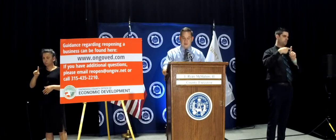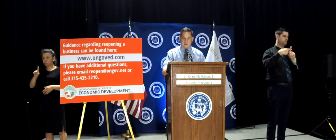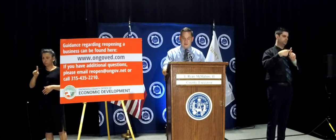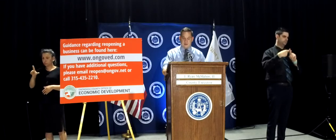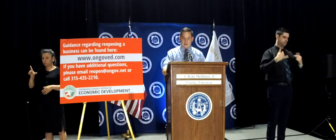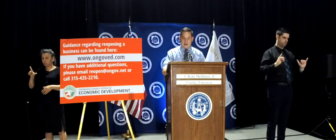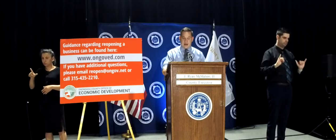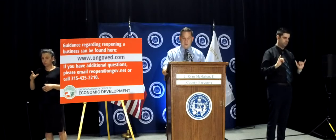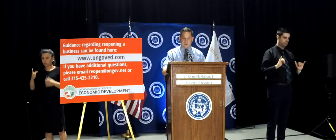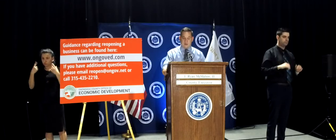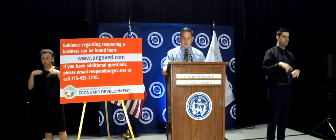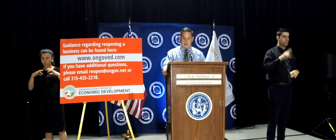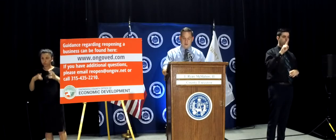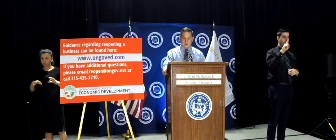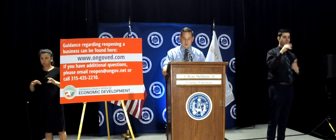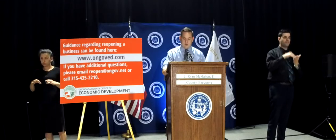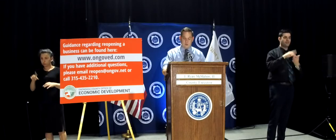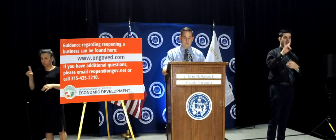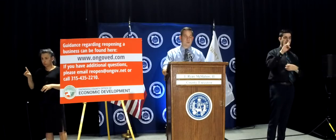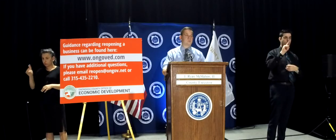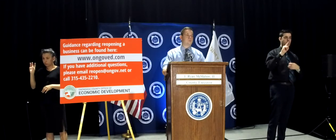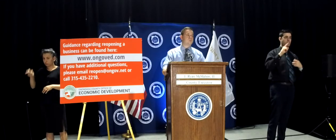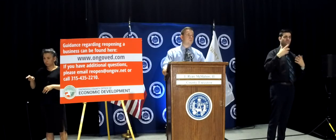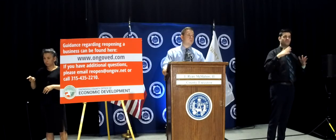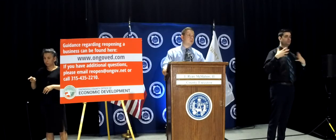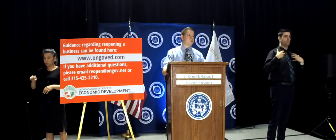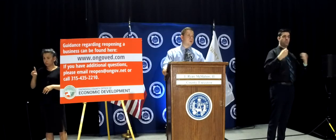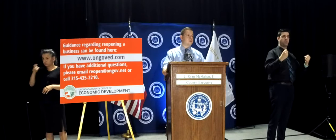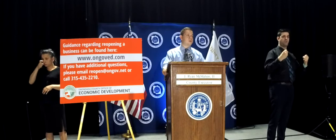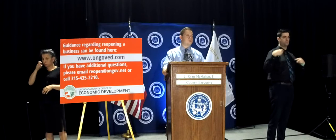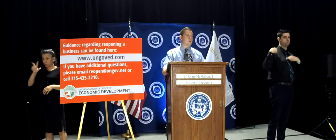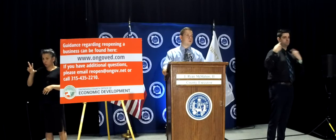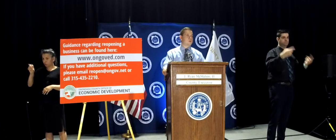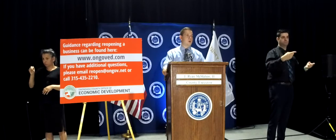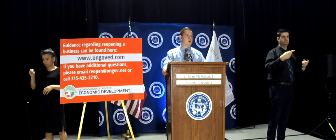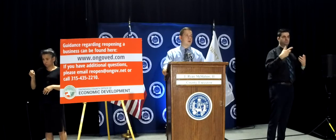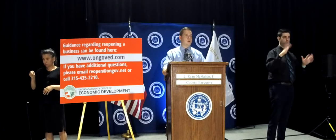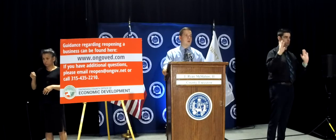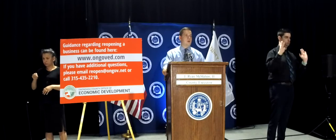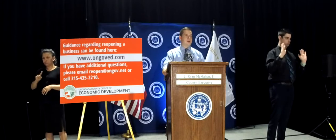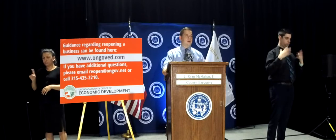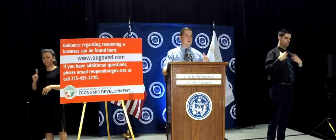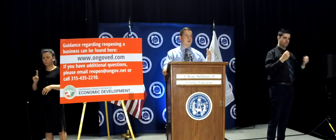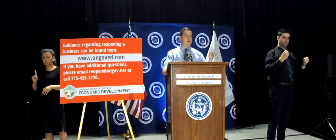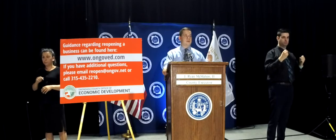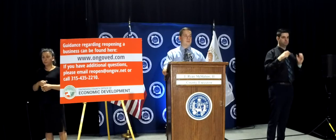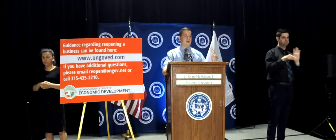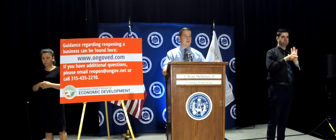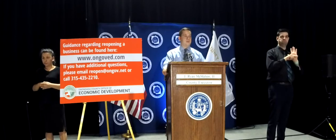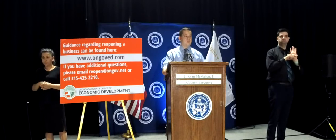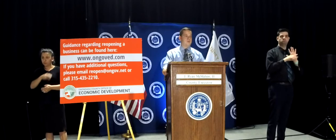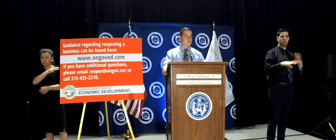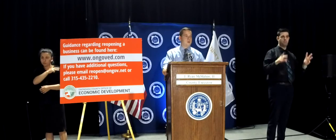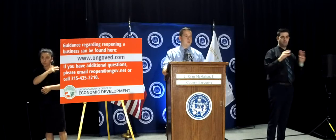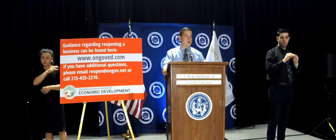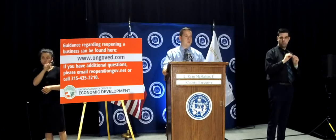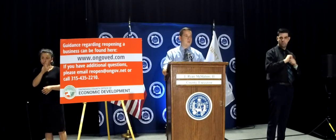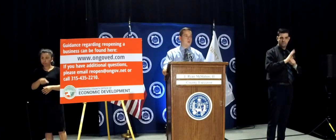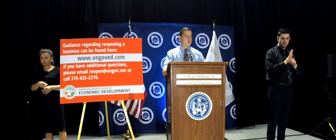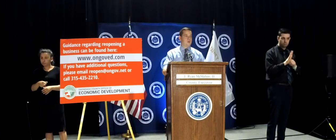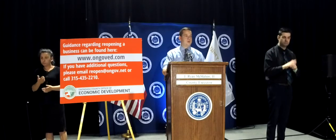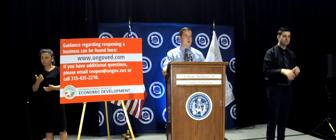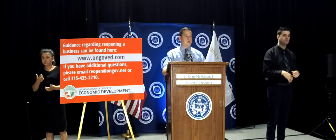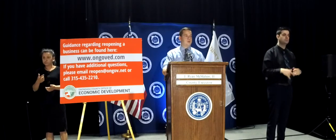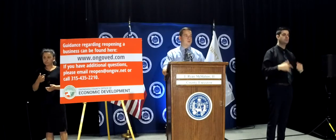Asymptomatic, not related to nursing homes. So this is folks who are going in curious about if they